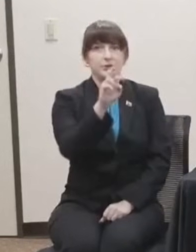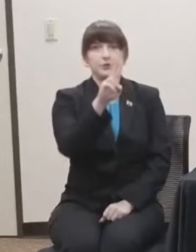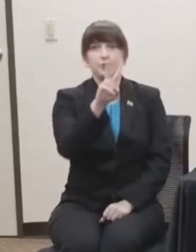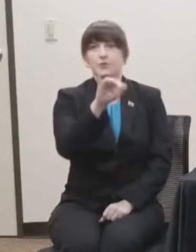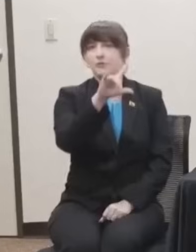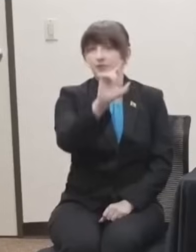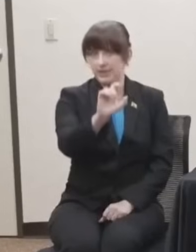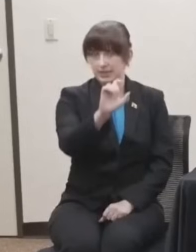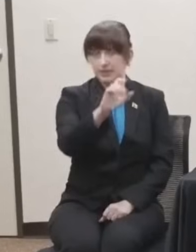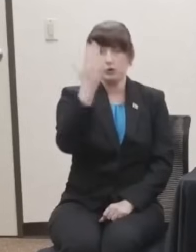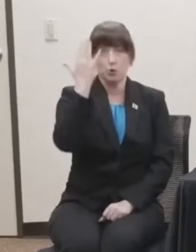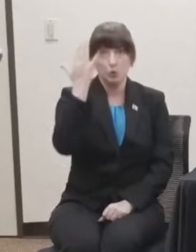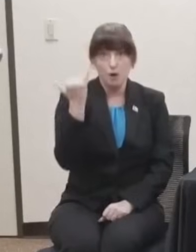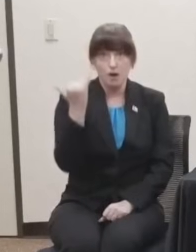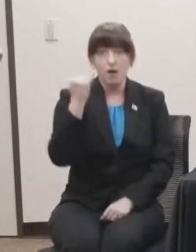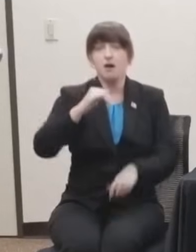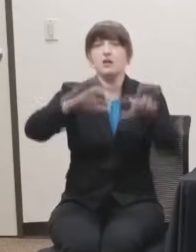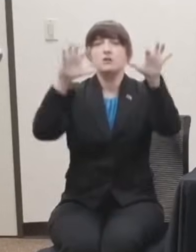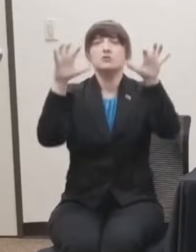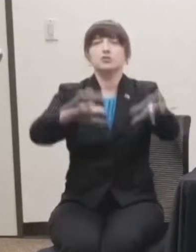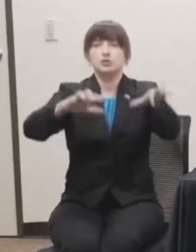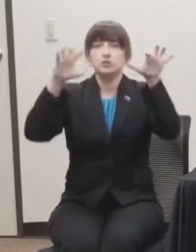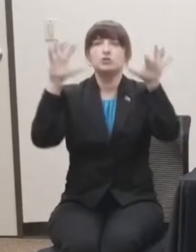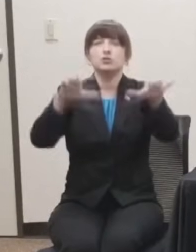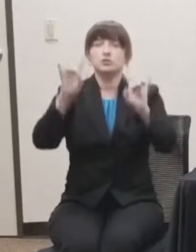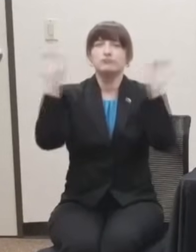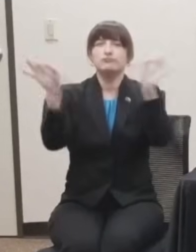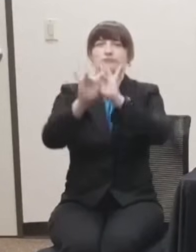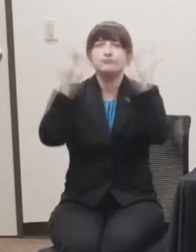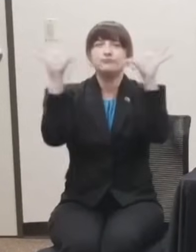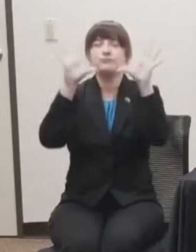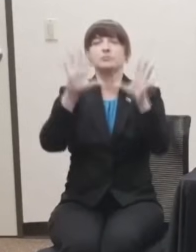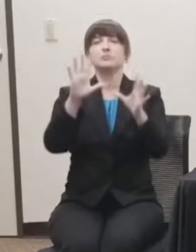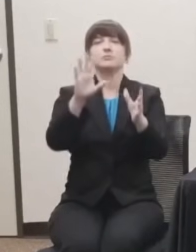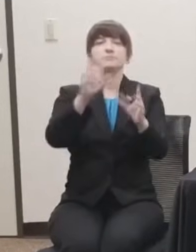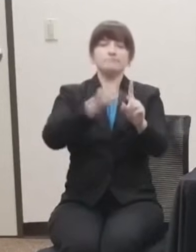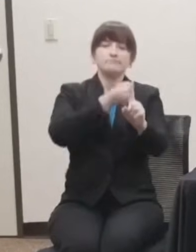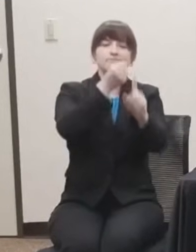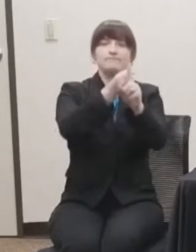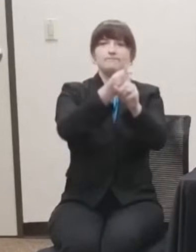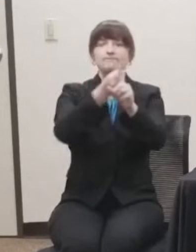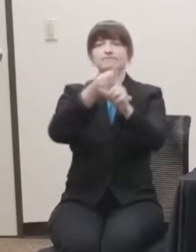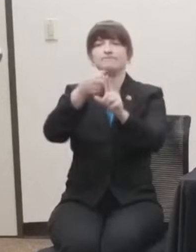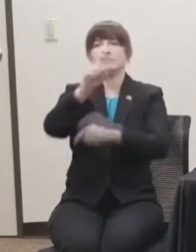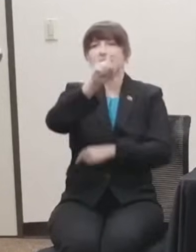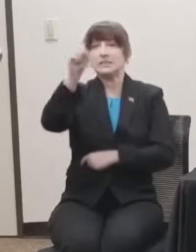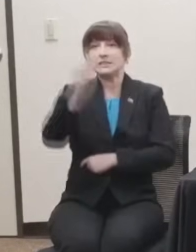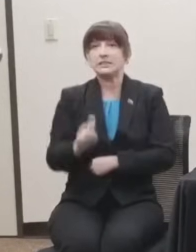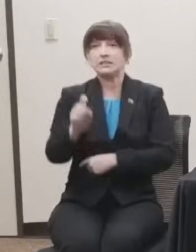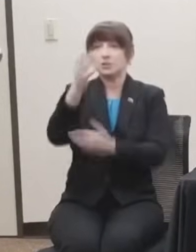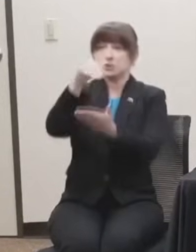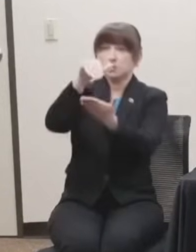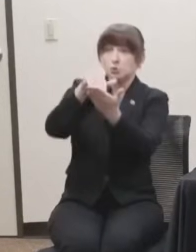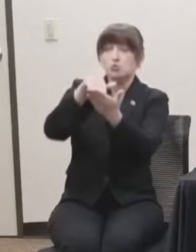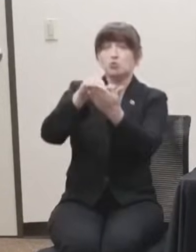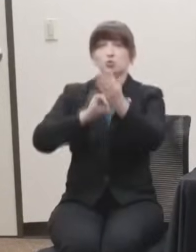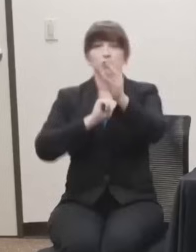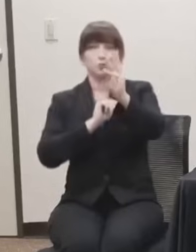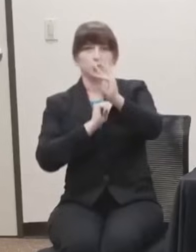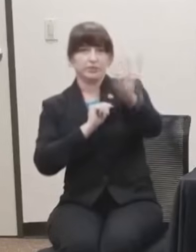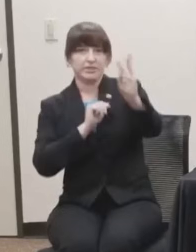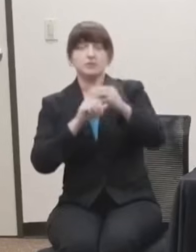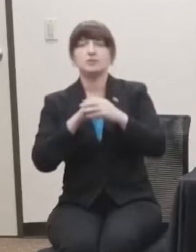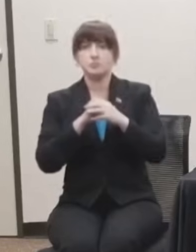storms that have swept across central Texas and areas outside of the Kerrville area, and because